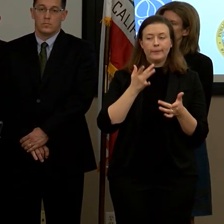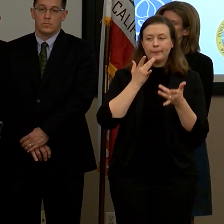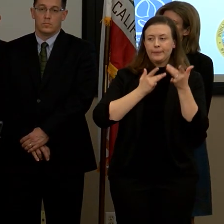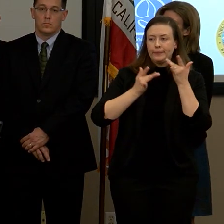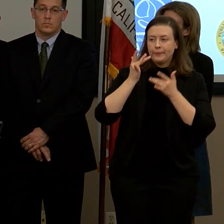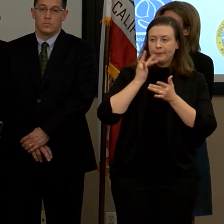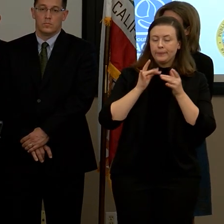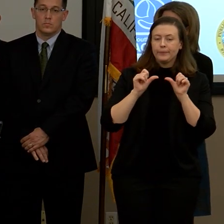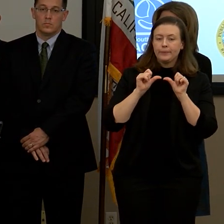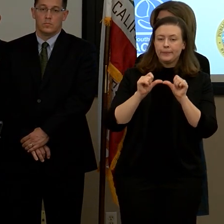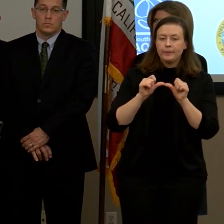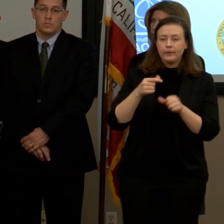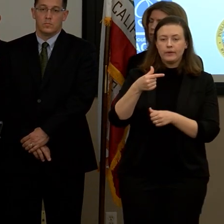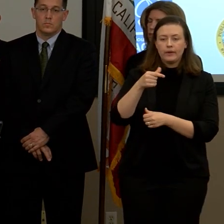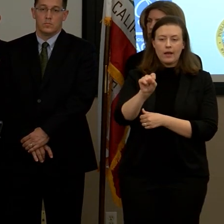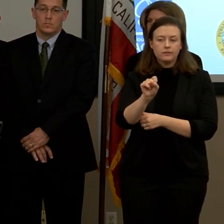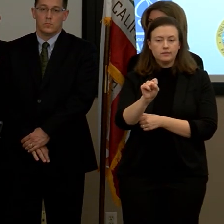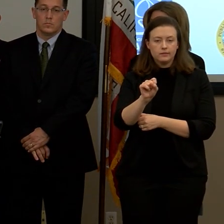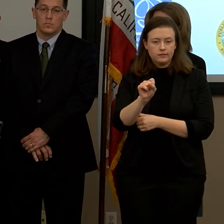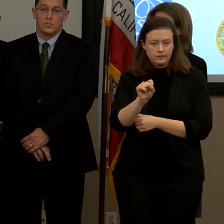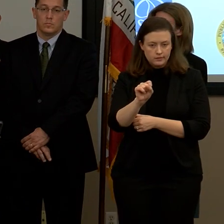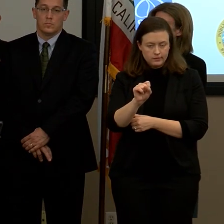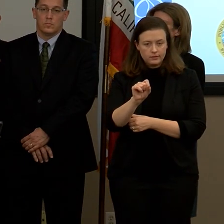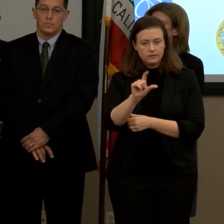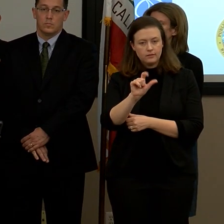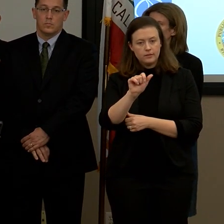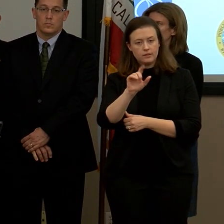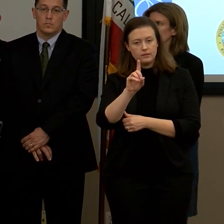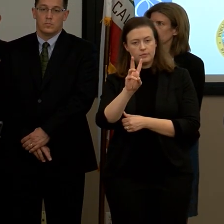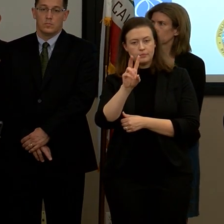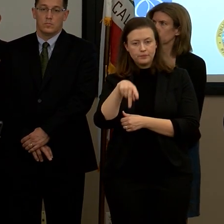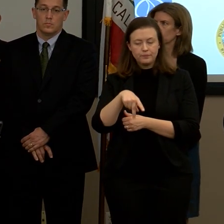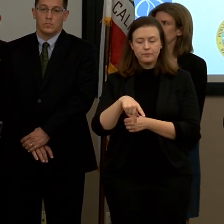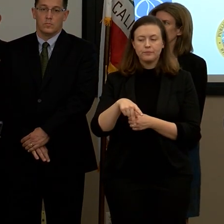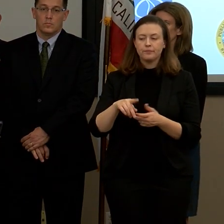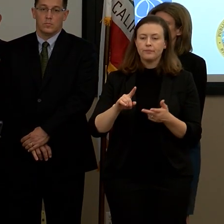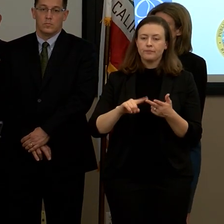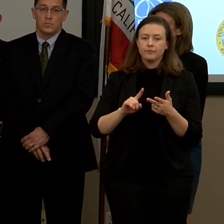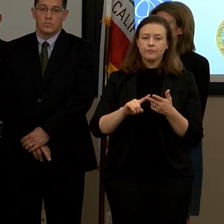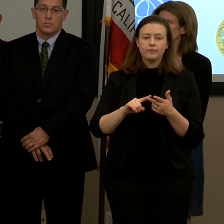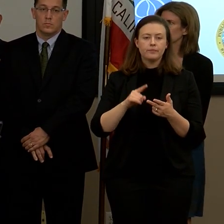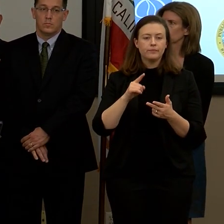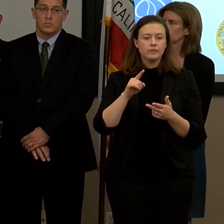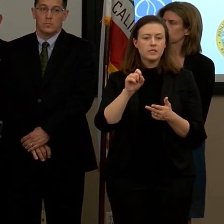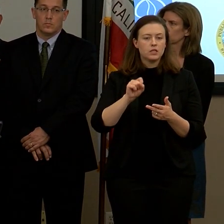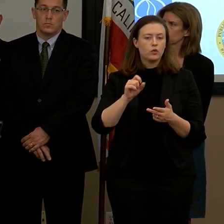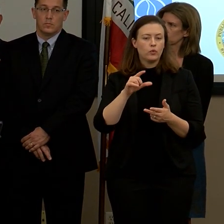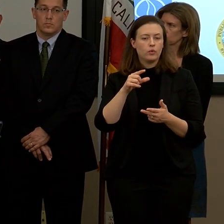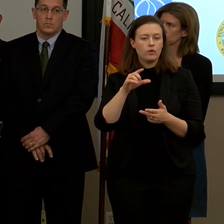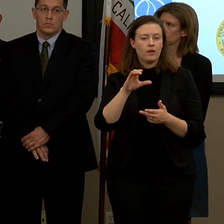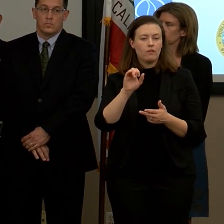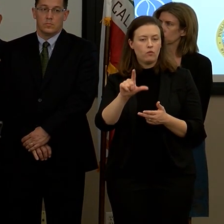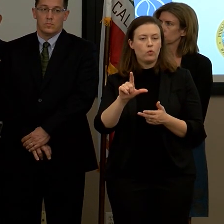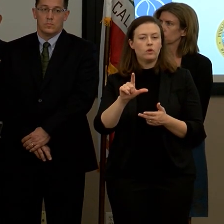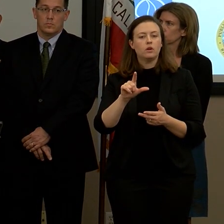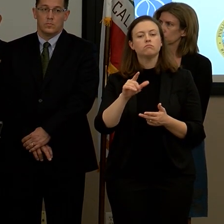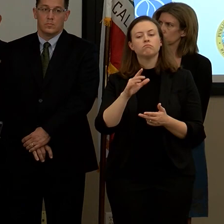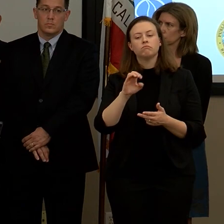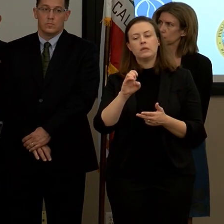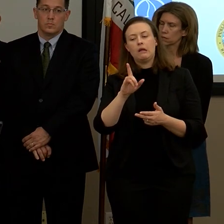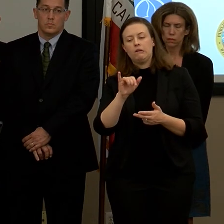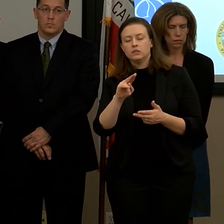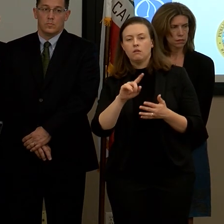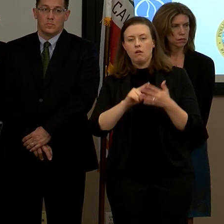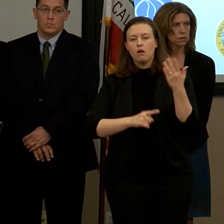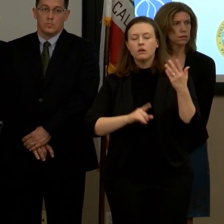in relationship to gas that LADWP, Southern California Edison, and some of the other utilities in the LA region need